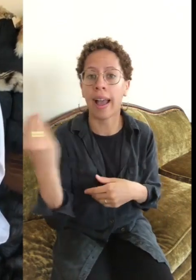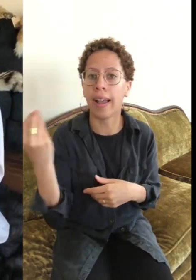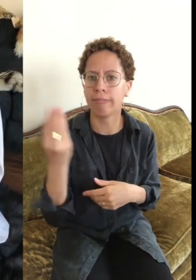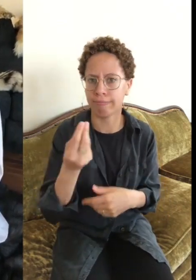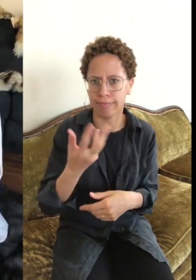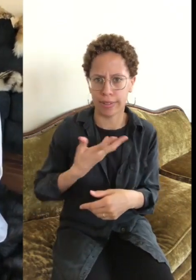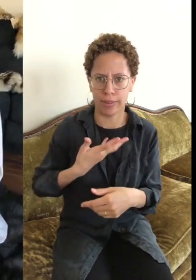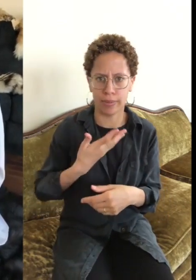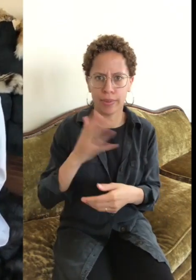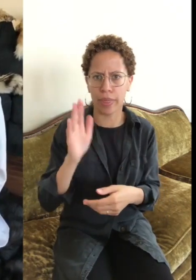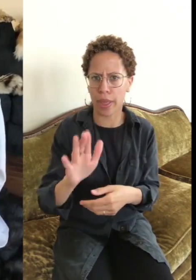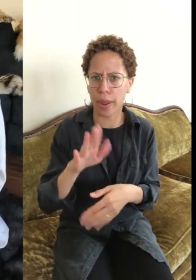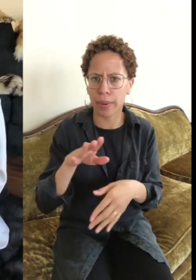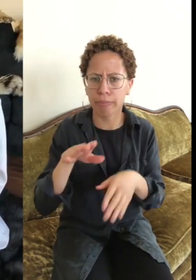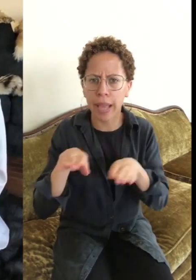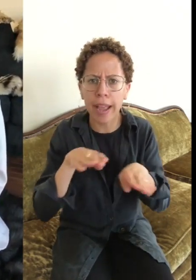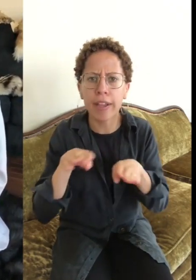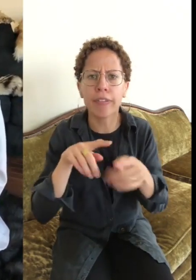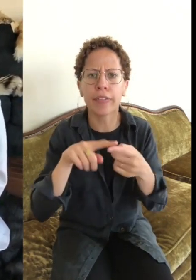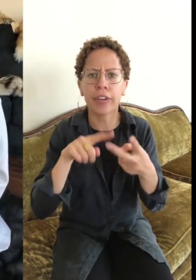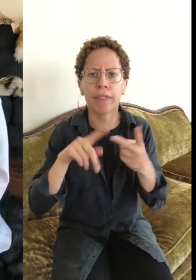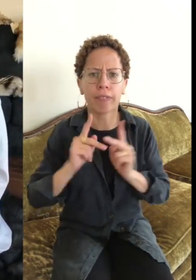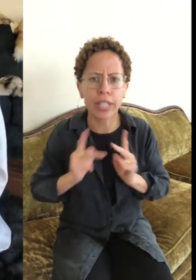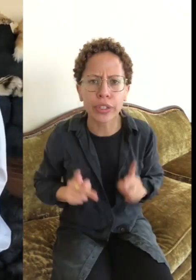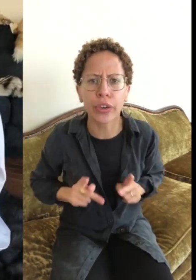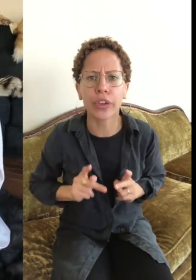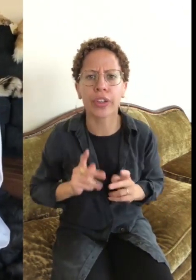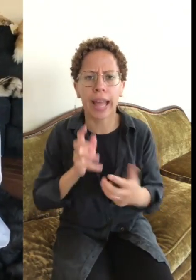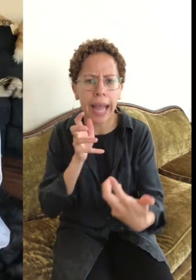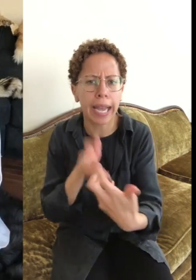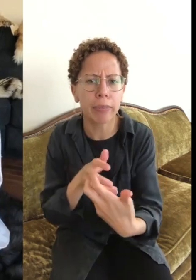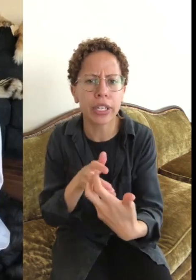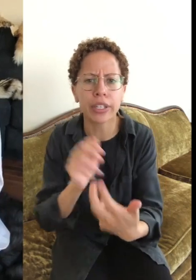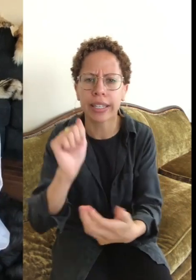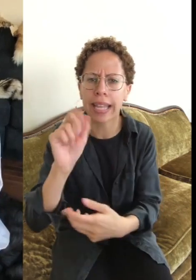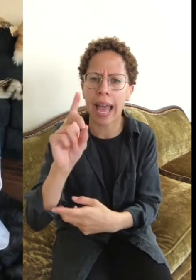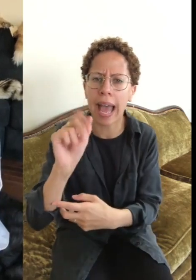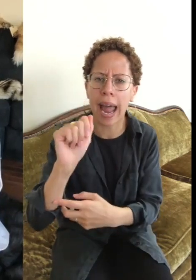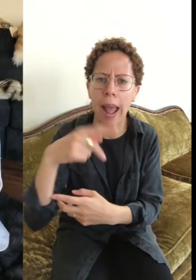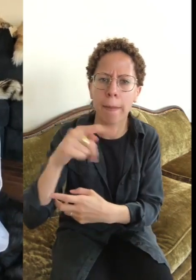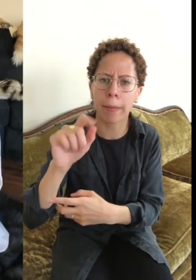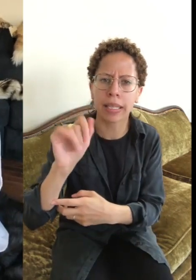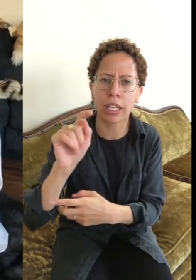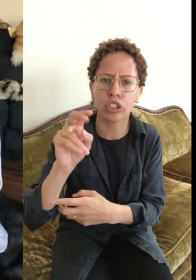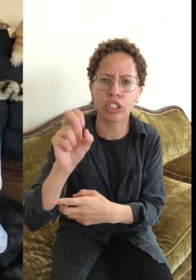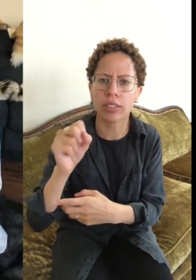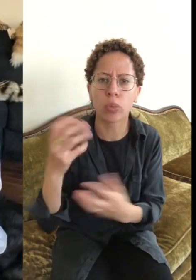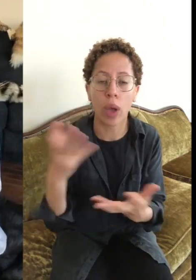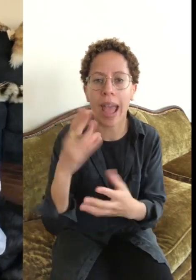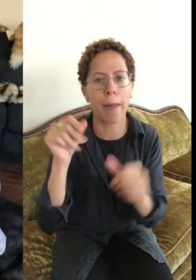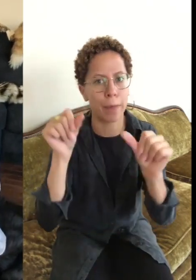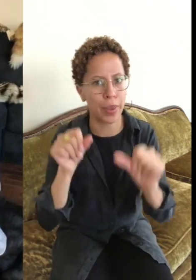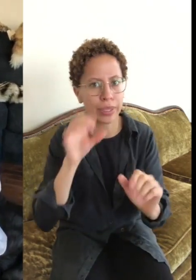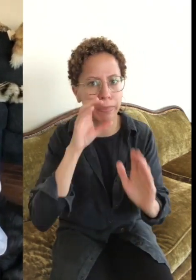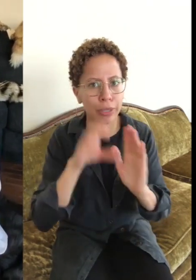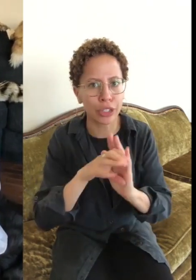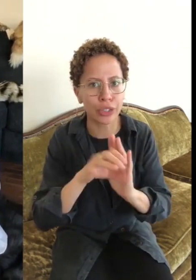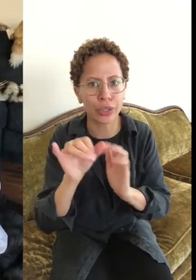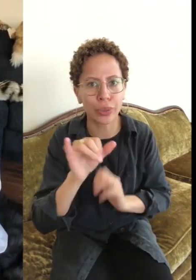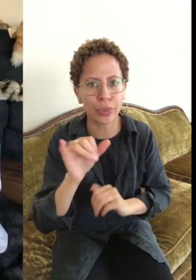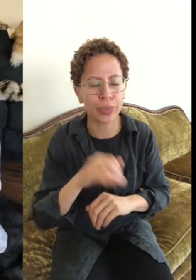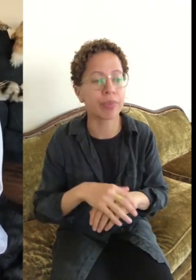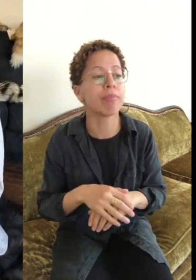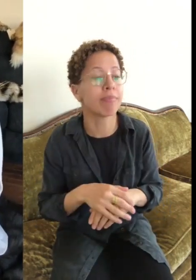some adaptations you know about them, or if you discovered some, and post a picture of it.